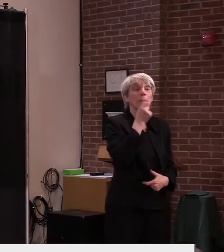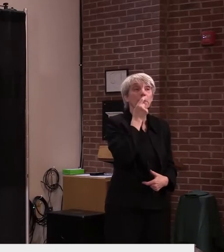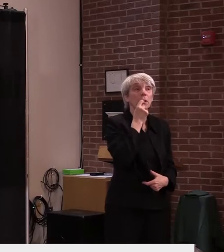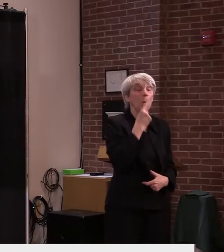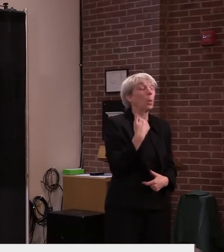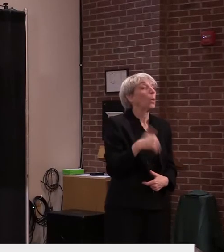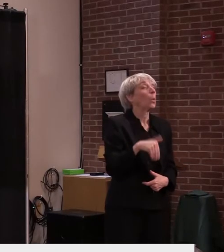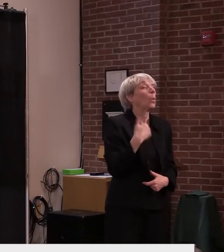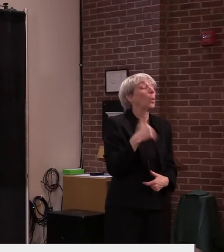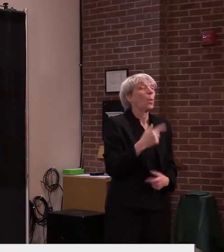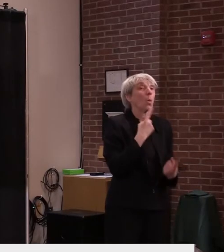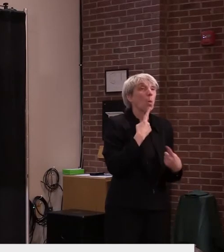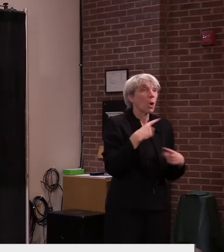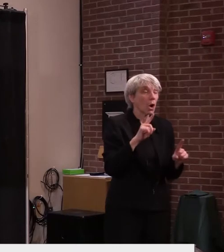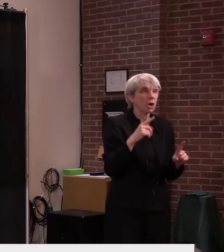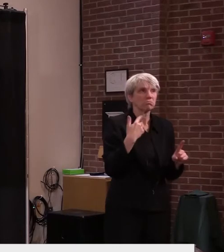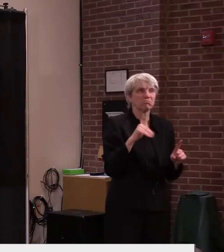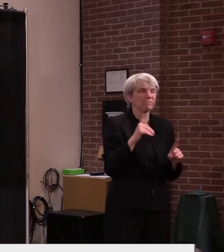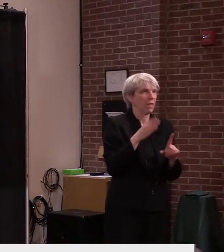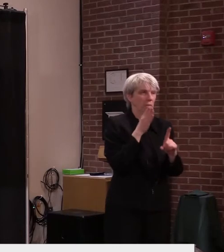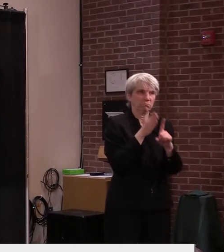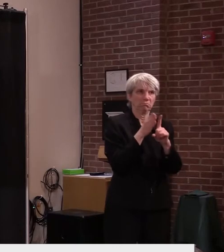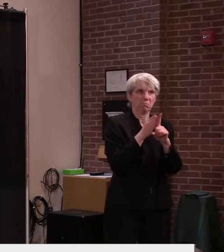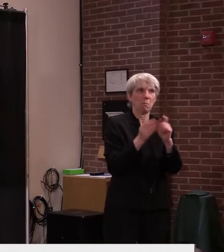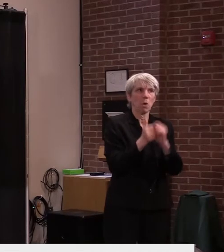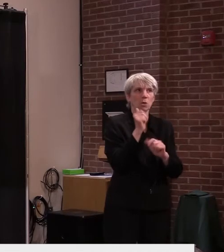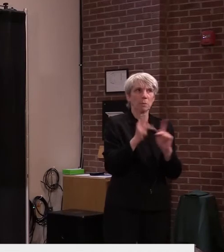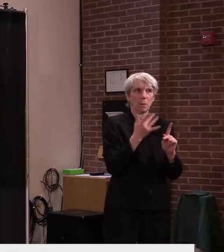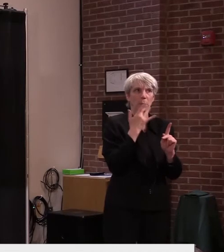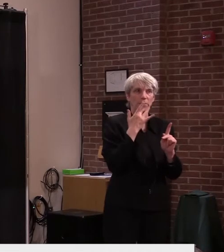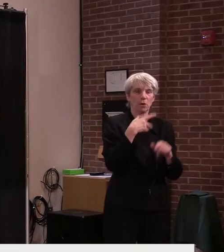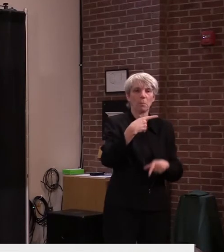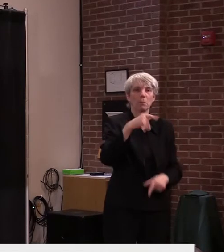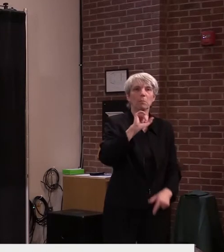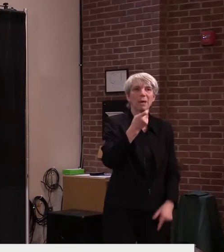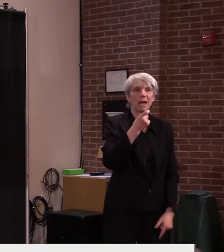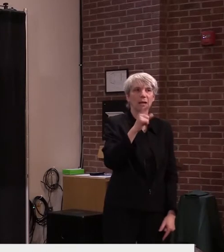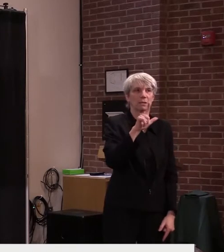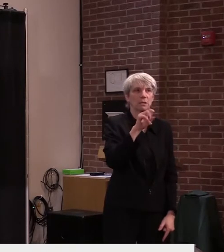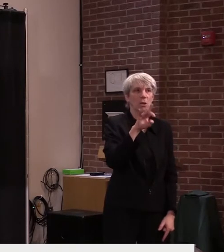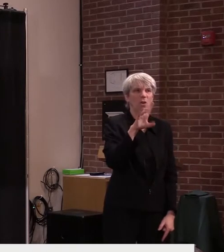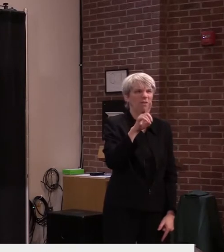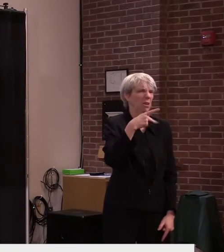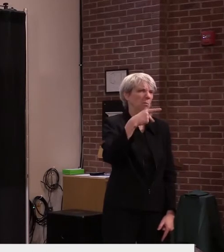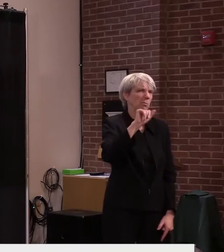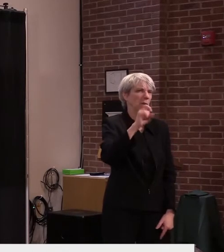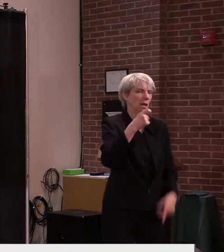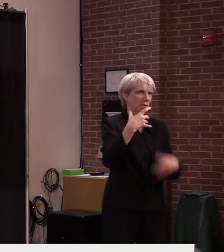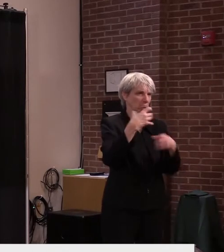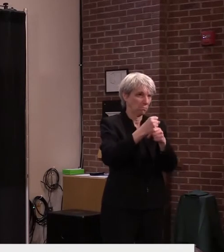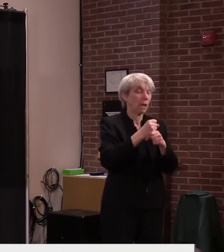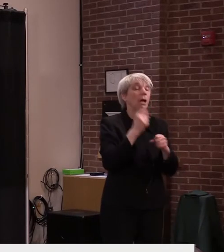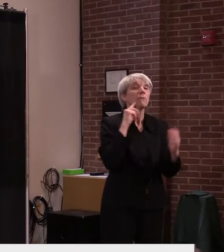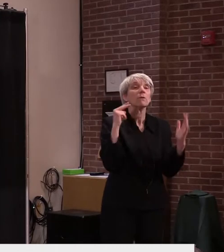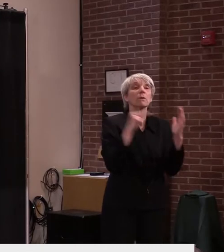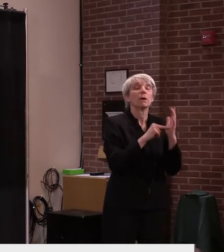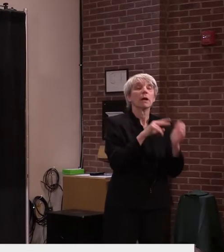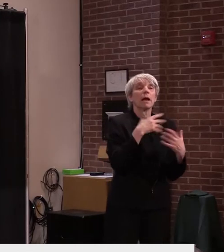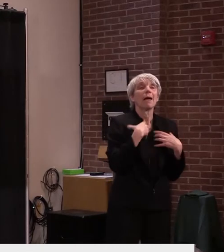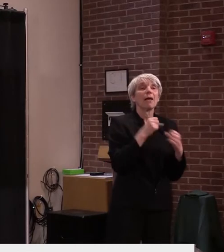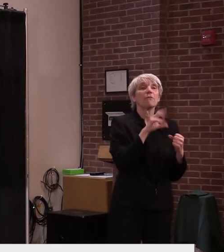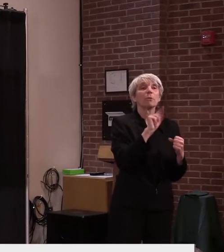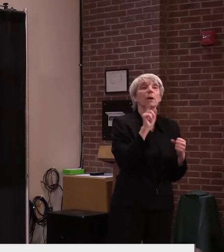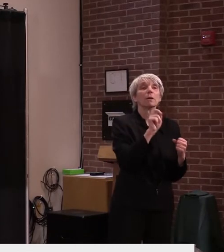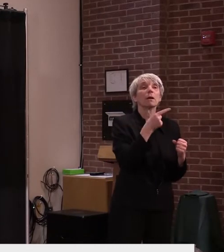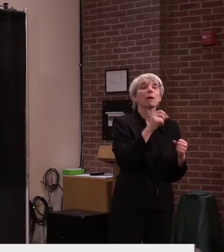high efficacy and has become the drug of choice. You can visit our website,